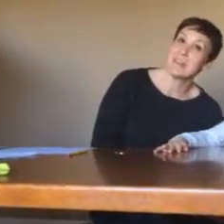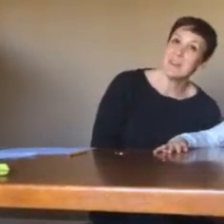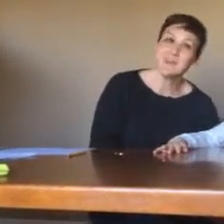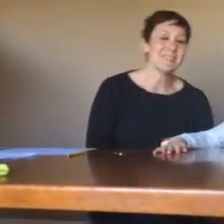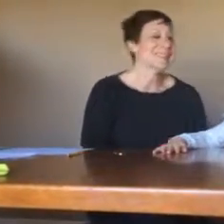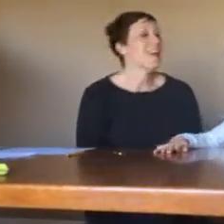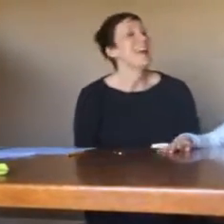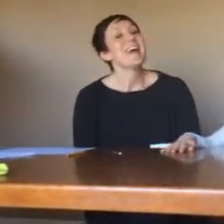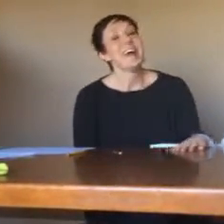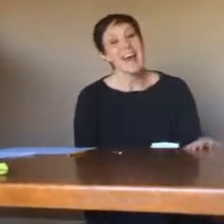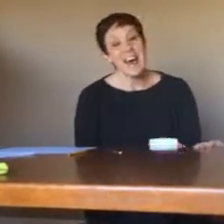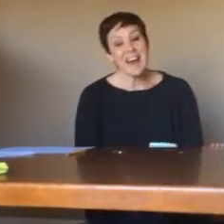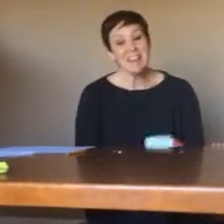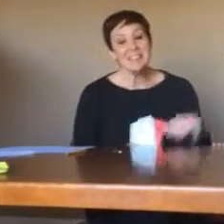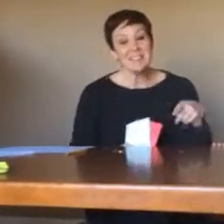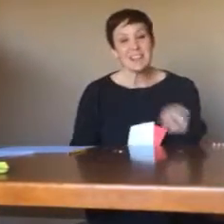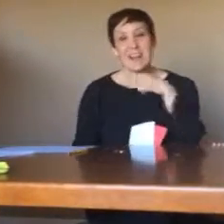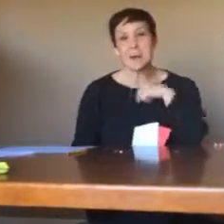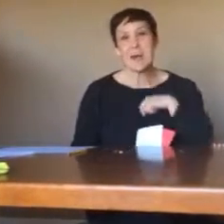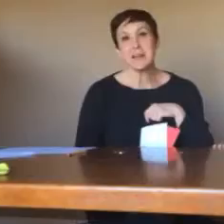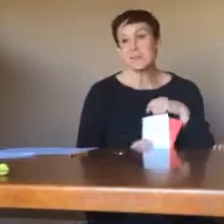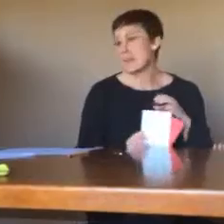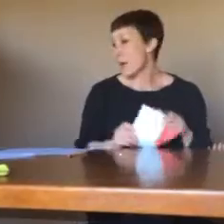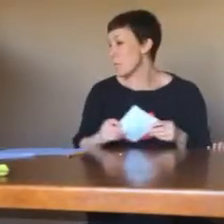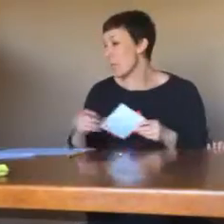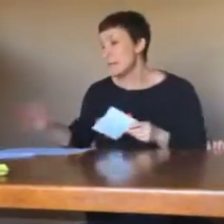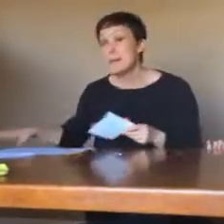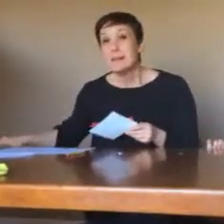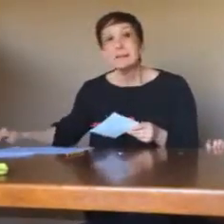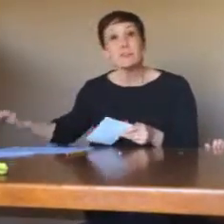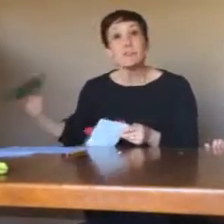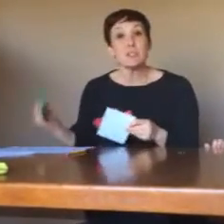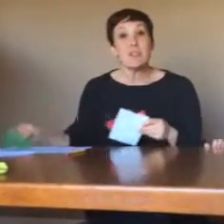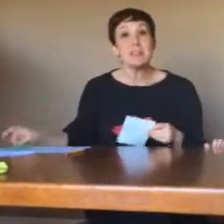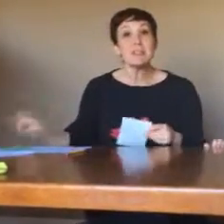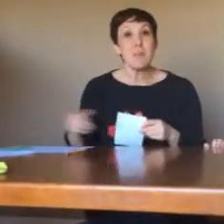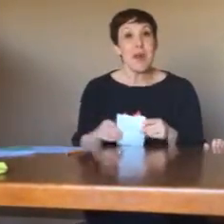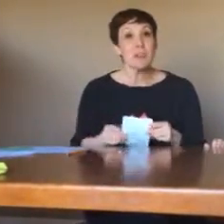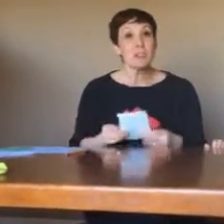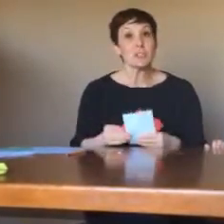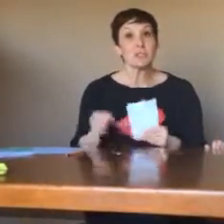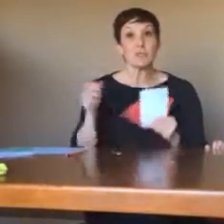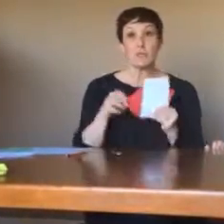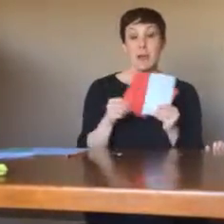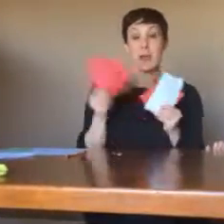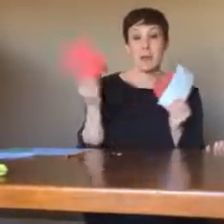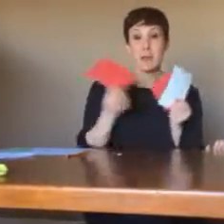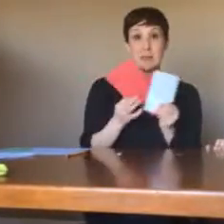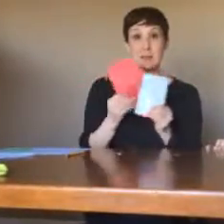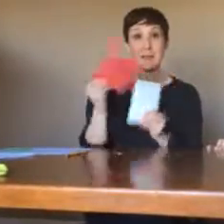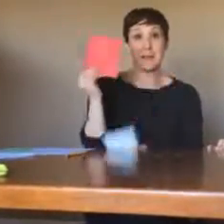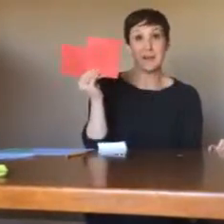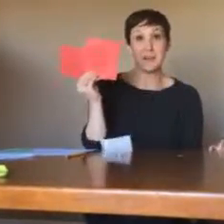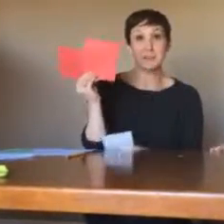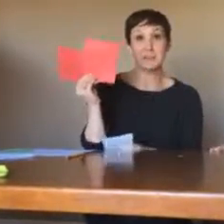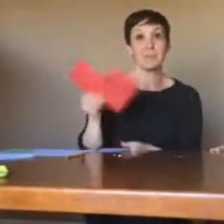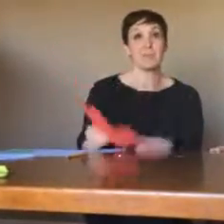video. And she got a penny for that one. So she has matched red item